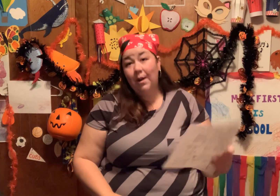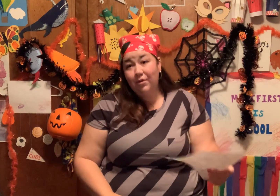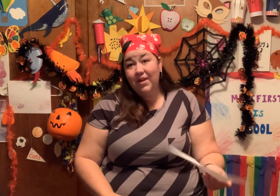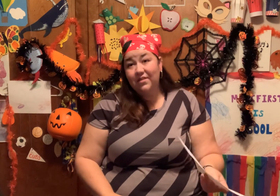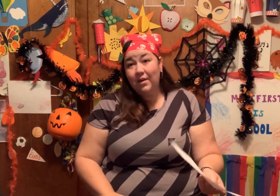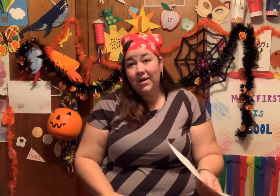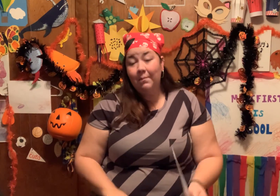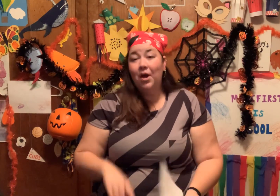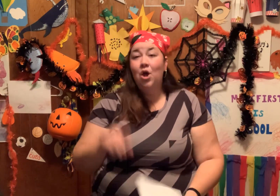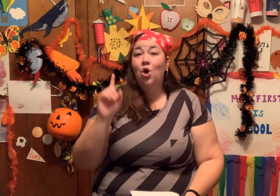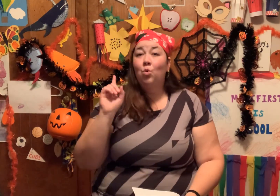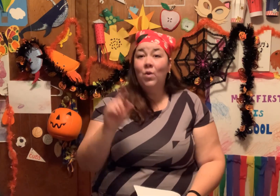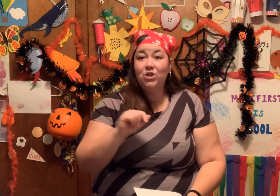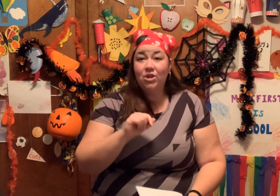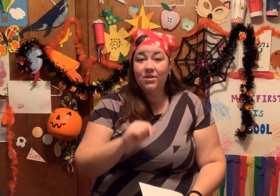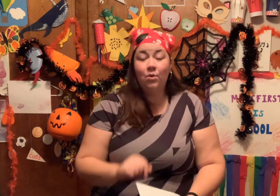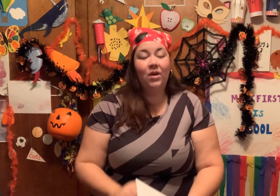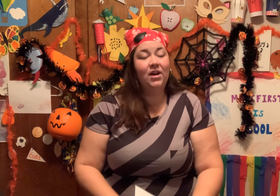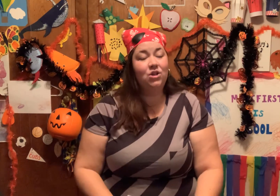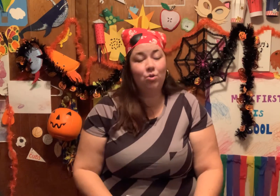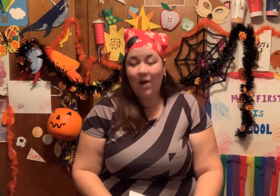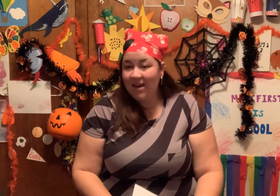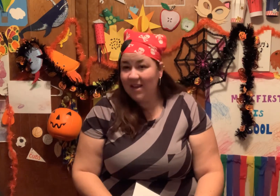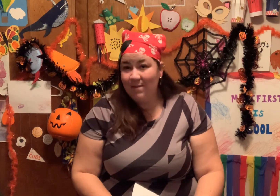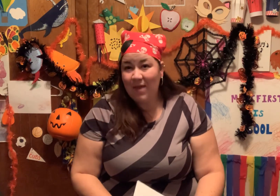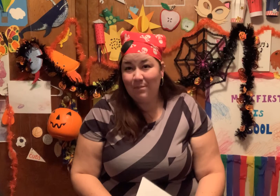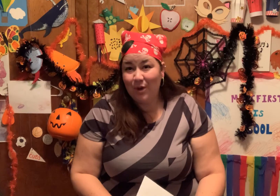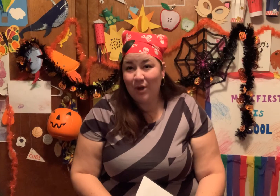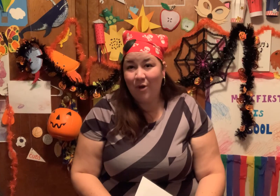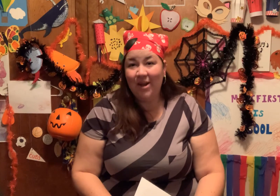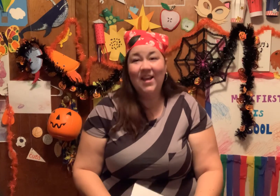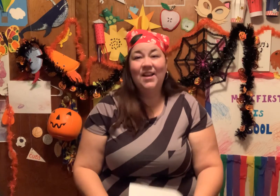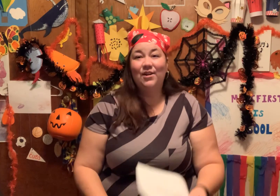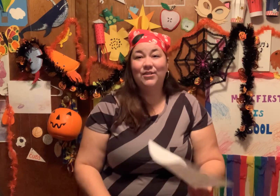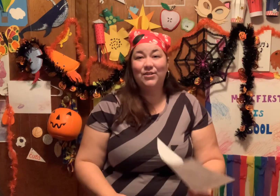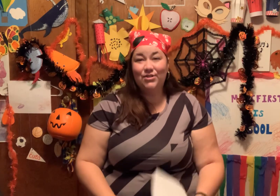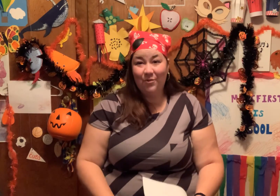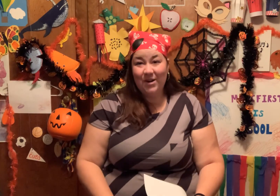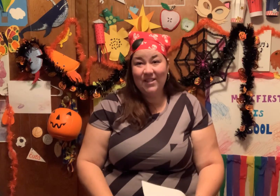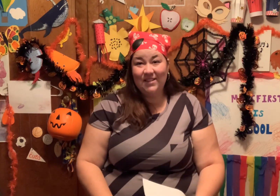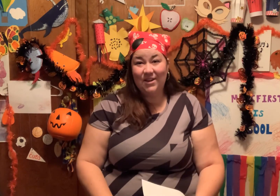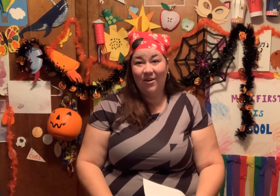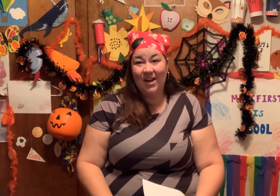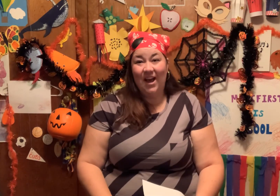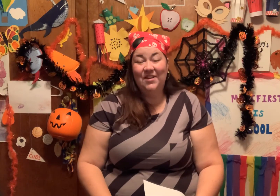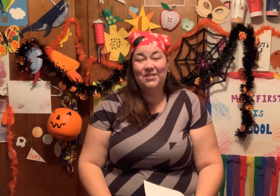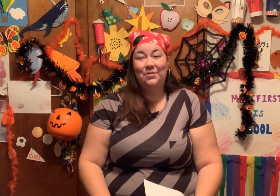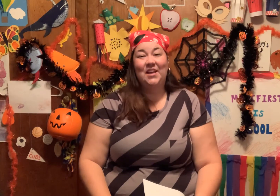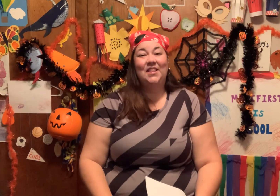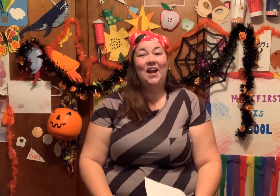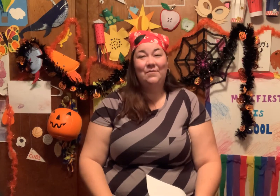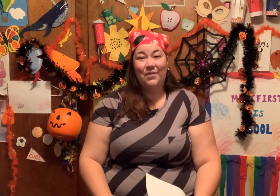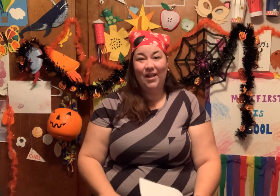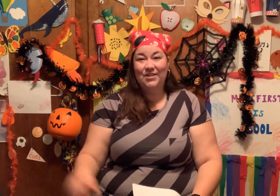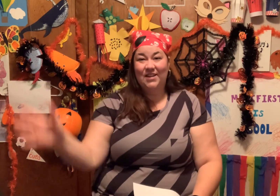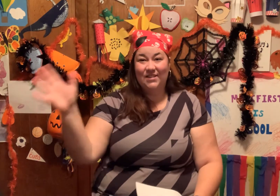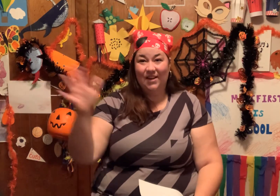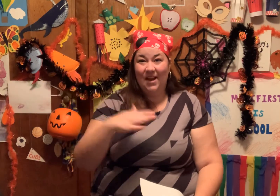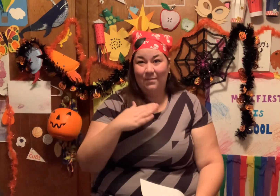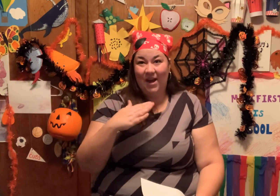things coming up. Witches, we're going to try to keep that book going. There's just so many things going on this week that I apologize. They're kind of piling